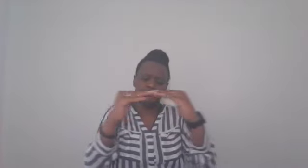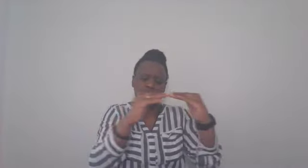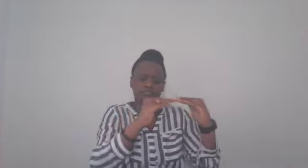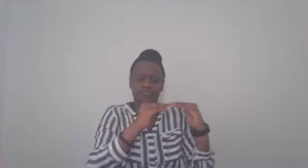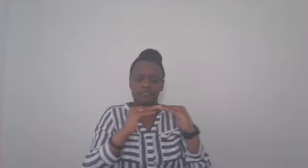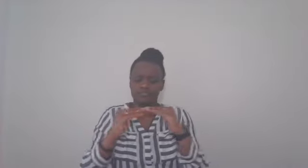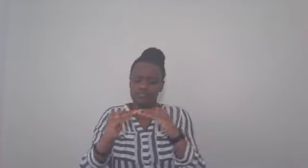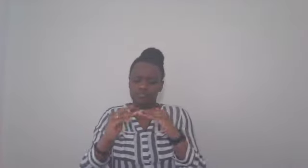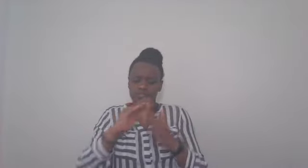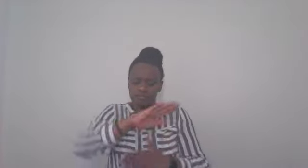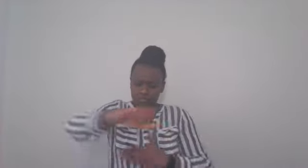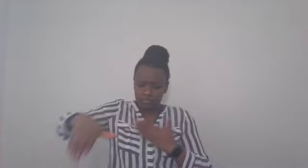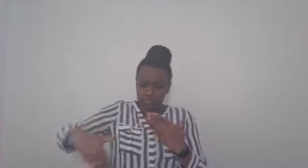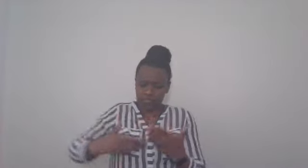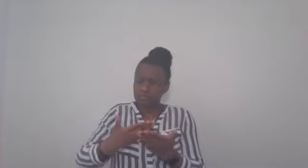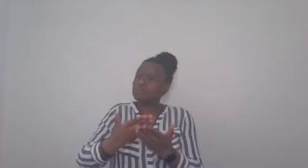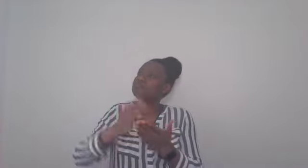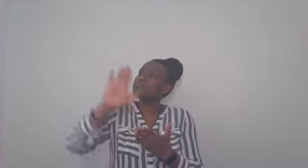Upright is the word of the Lord,